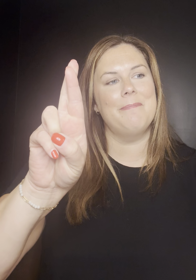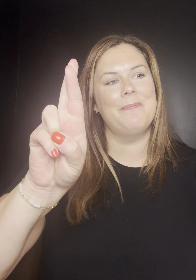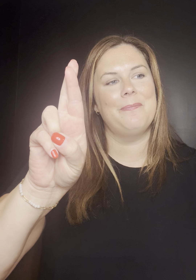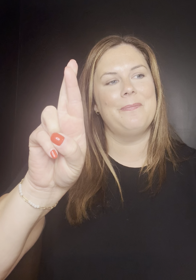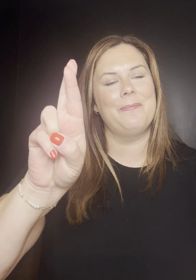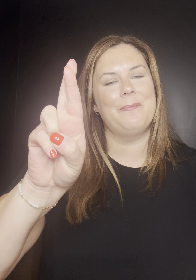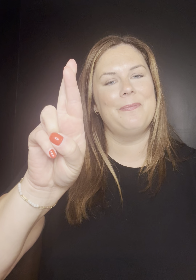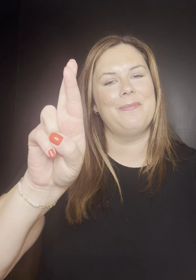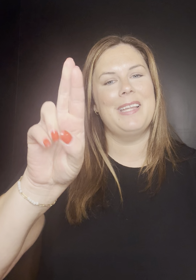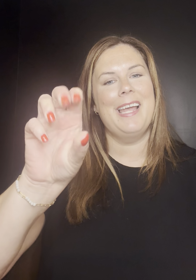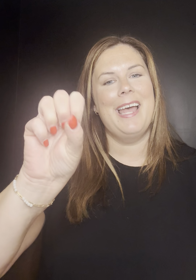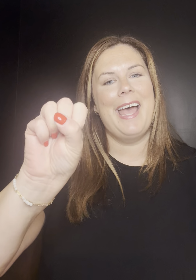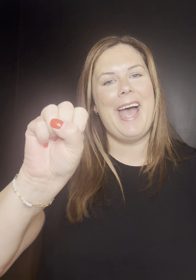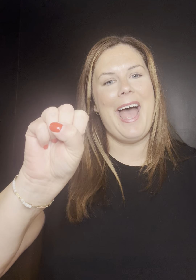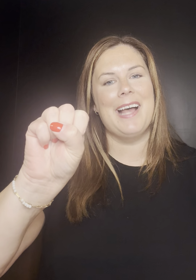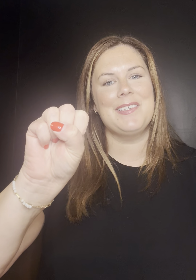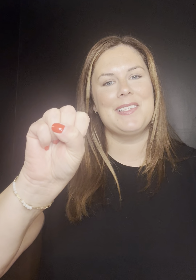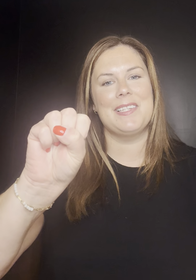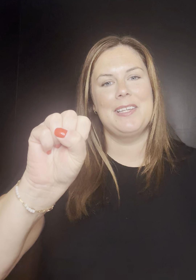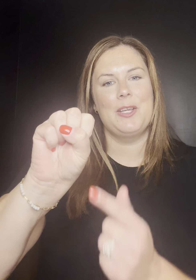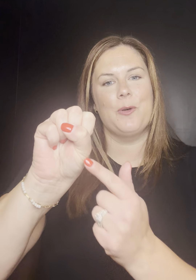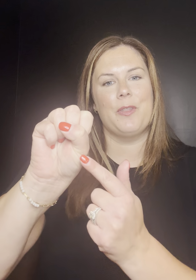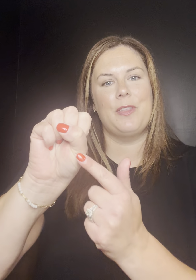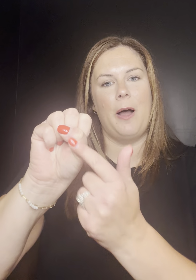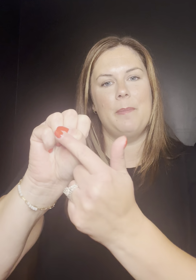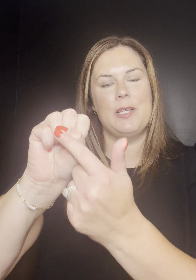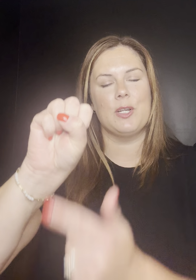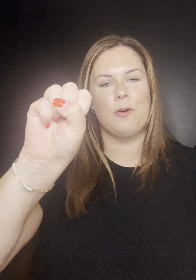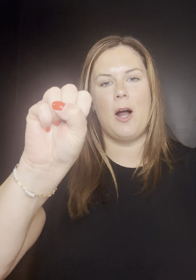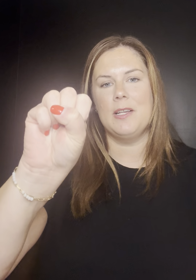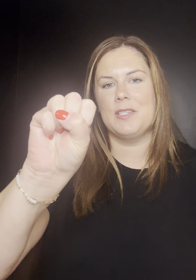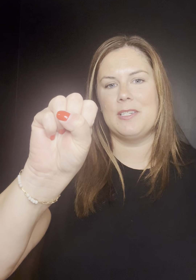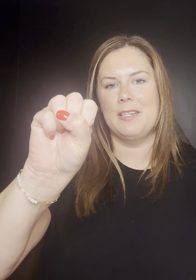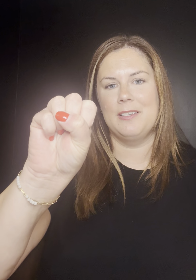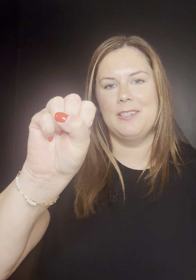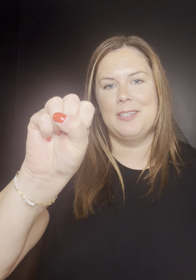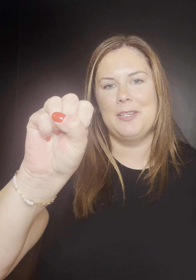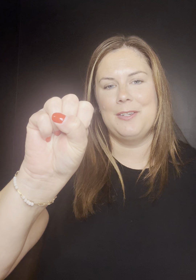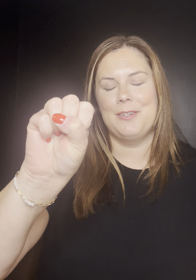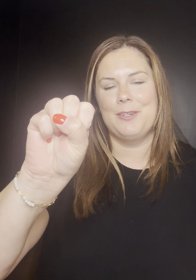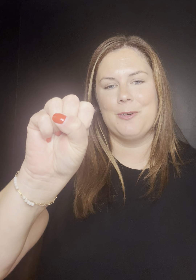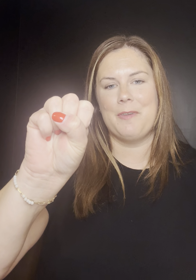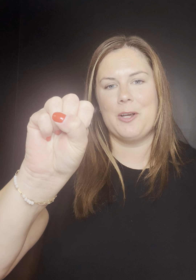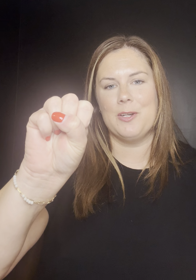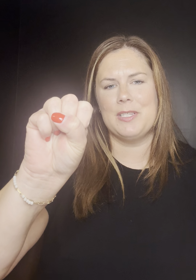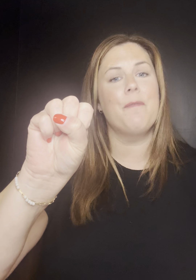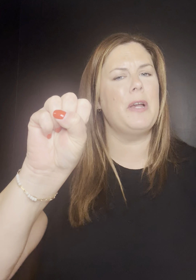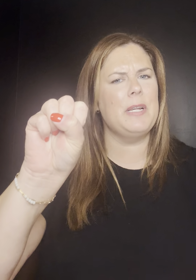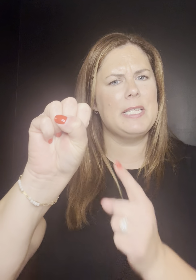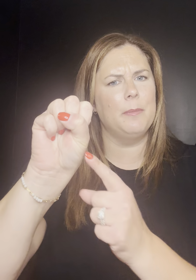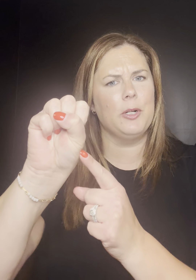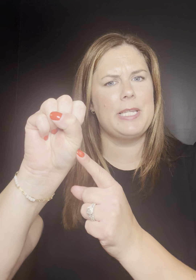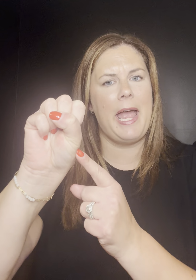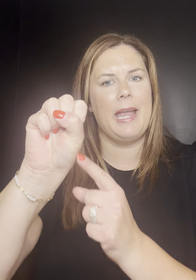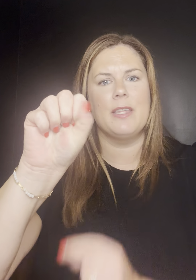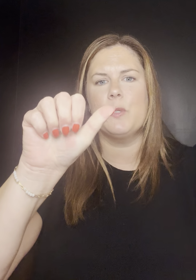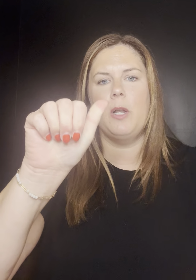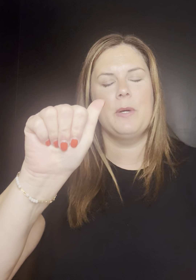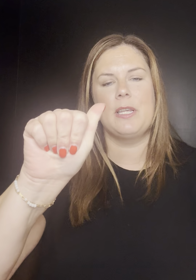S, your thumb is across your fingers, very similar to A. This one always confused